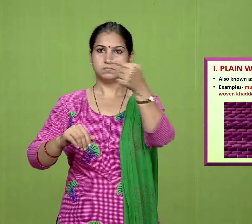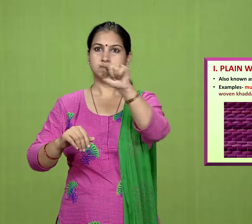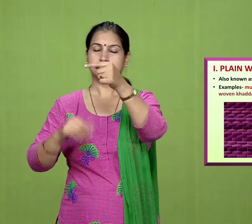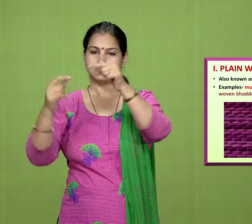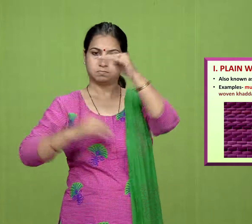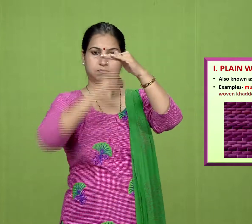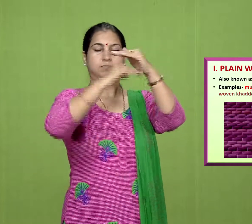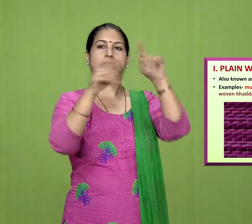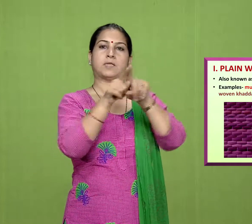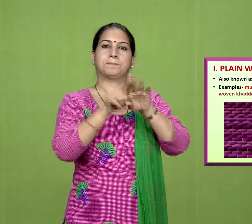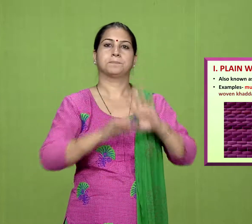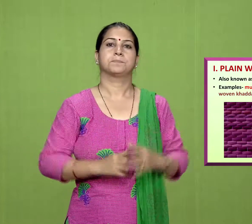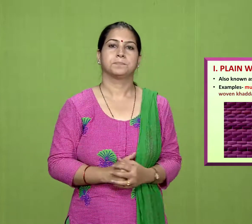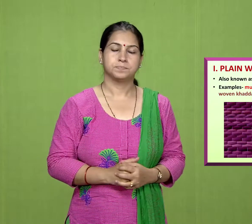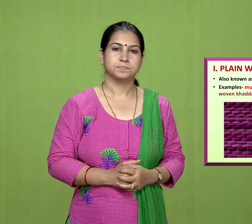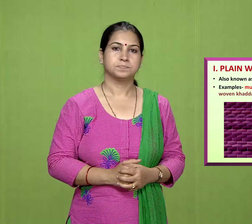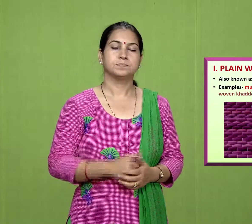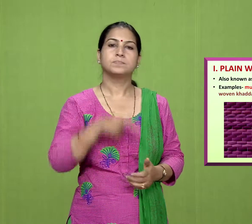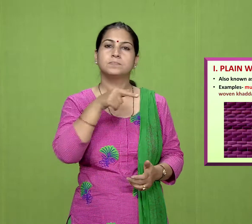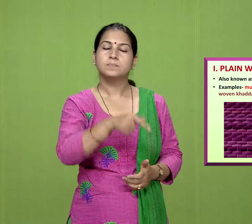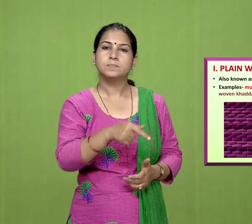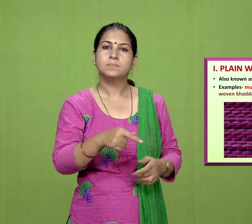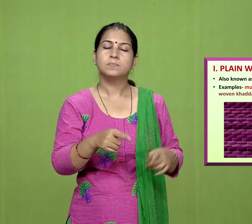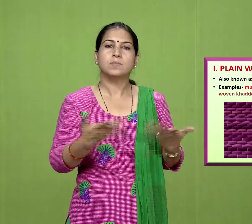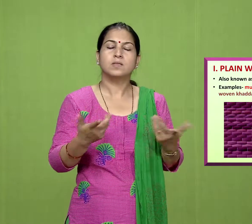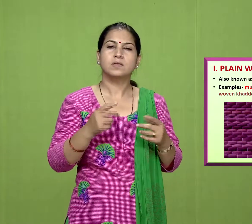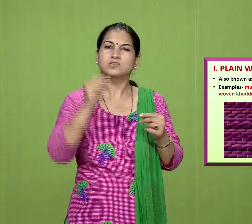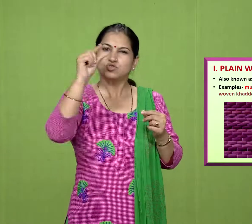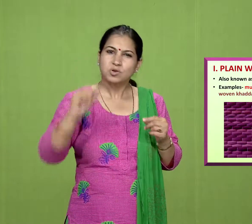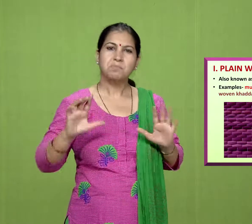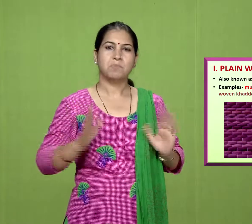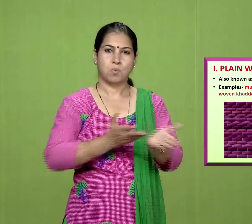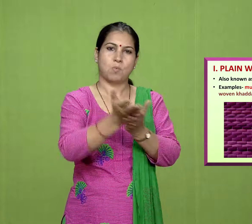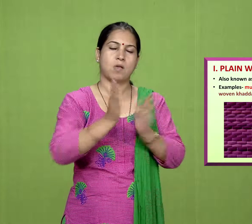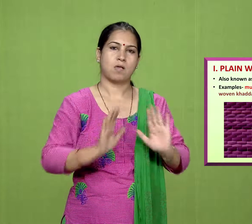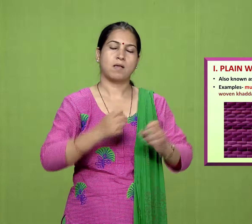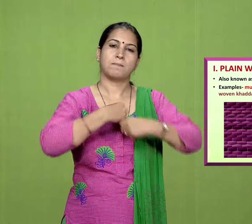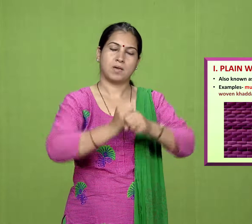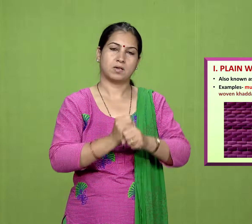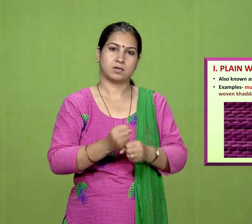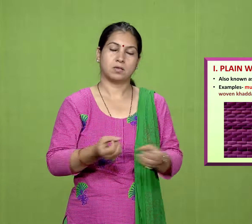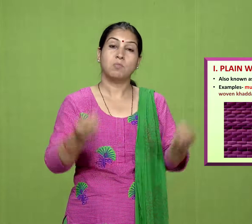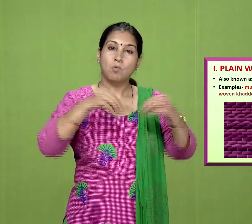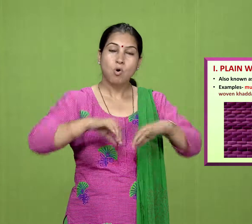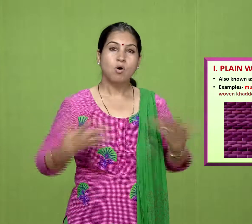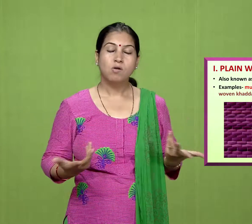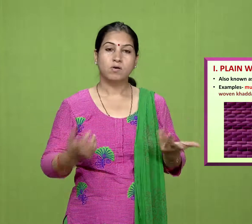yarn. It is an inexpensive weave, more suitable for